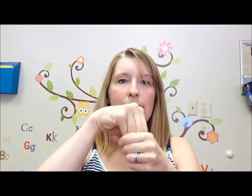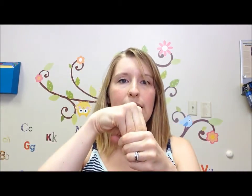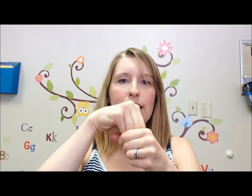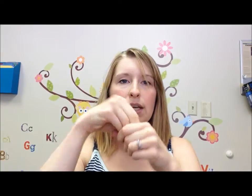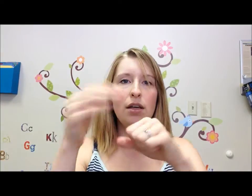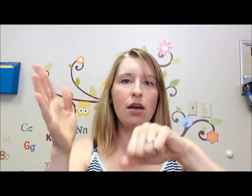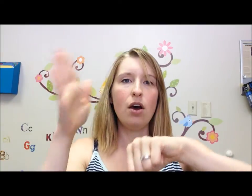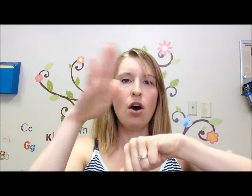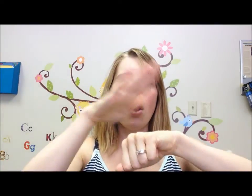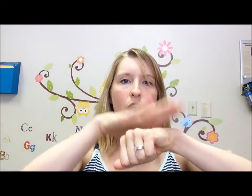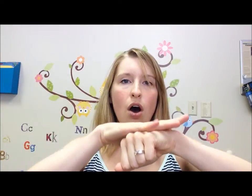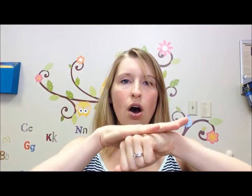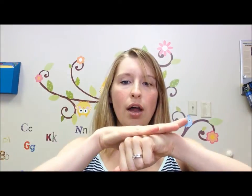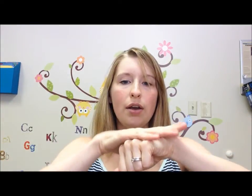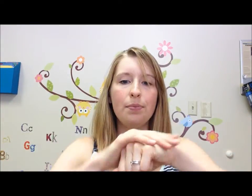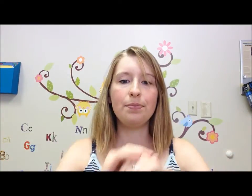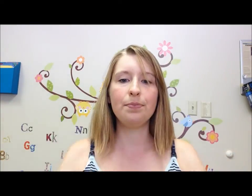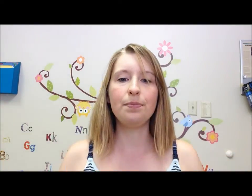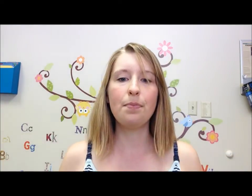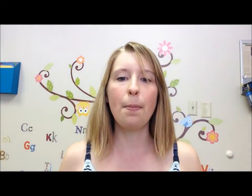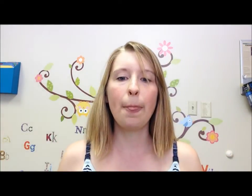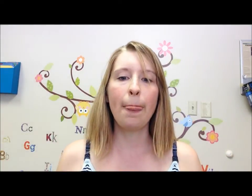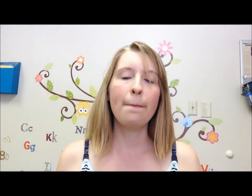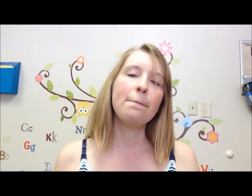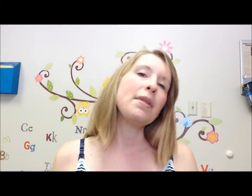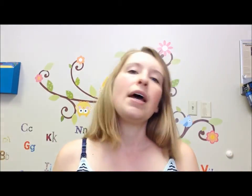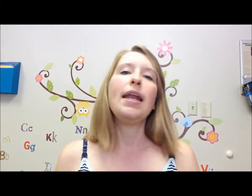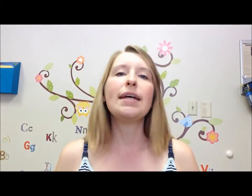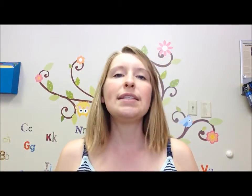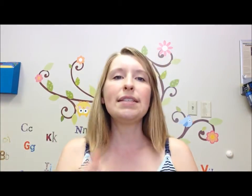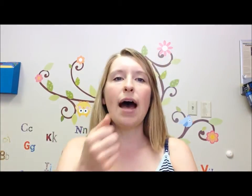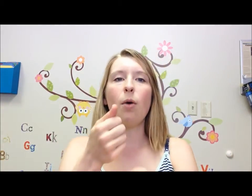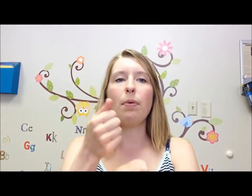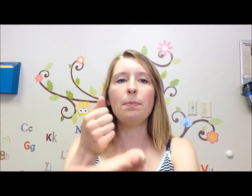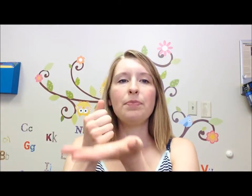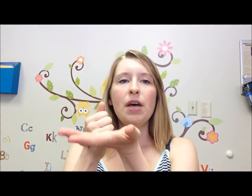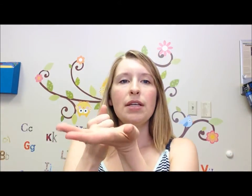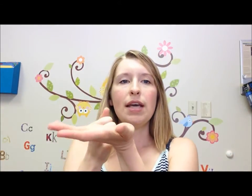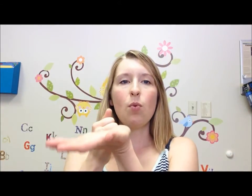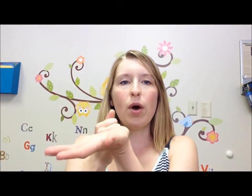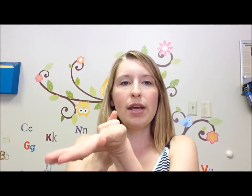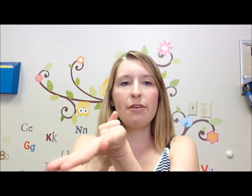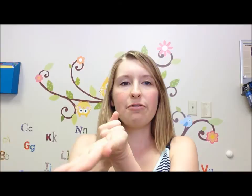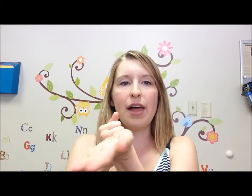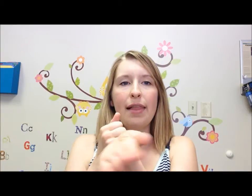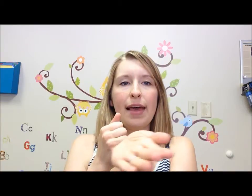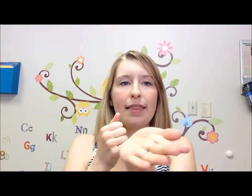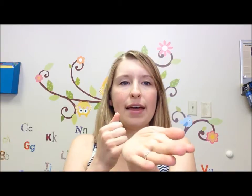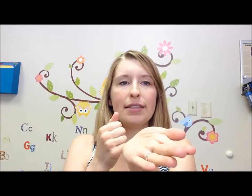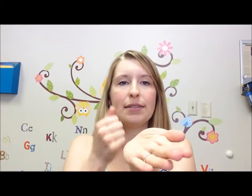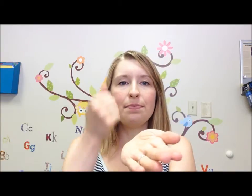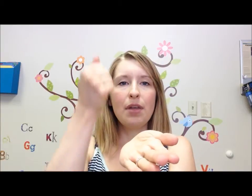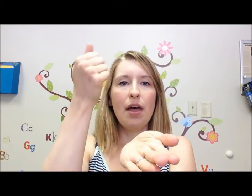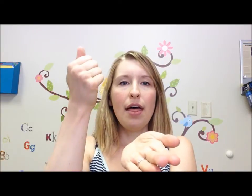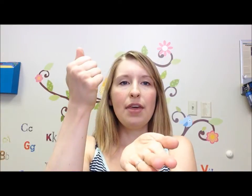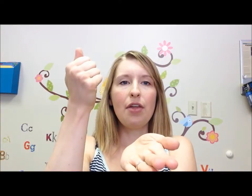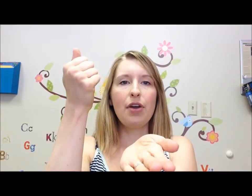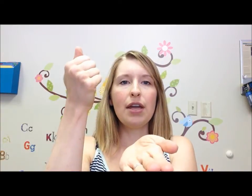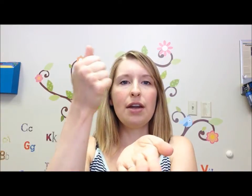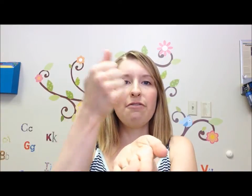In. On. Next is help. Take one hand flat like this and the other hand in a